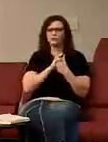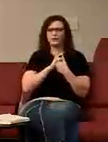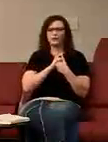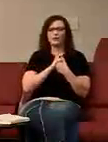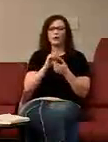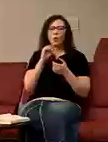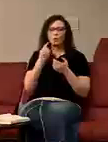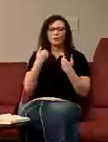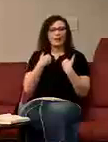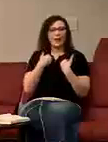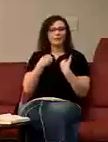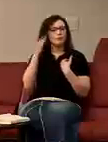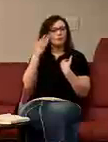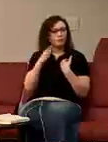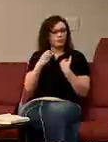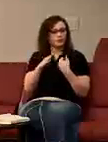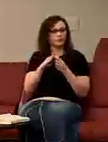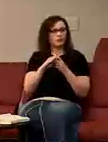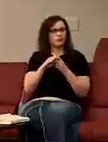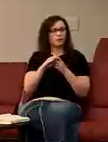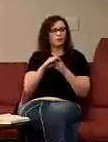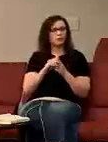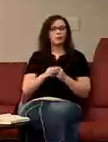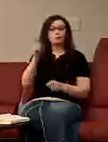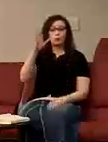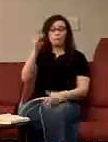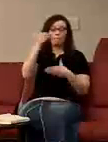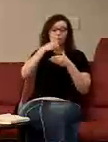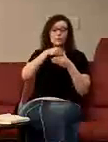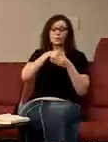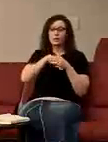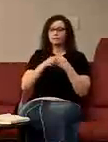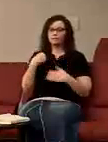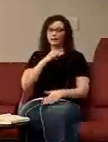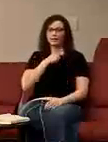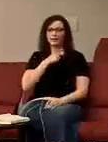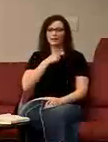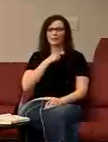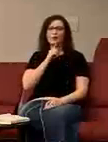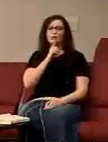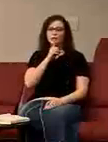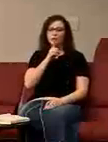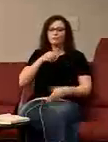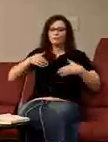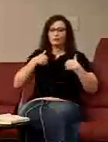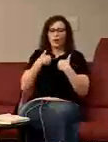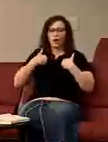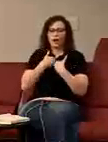blue. Well, God put that in us so that we can, so animals can change, and so that we